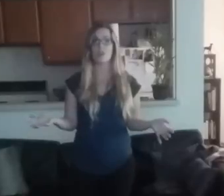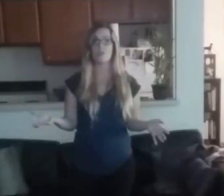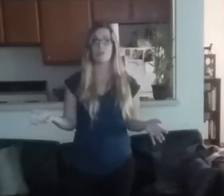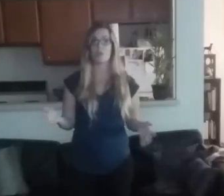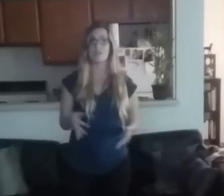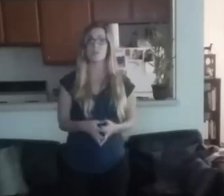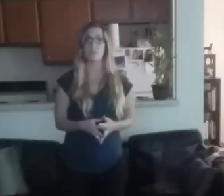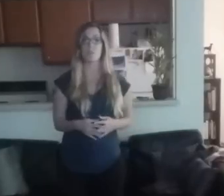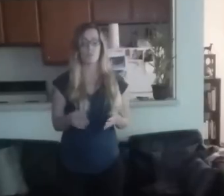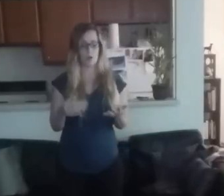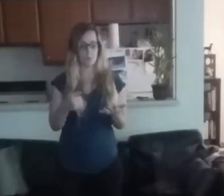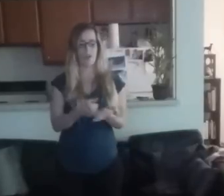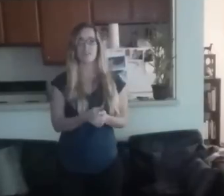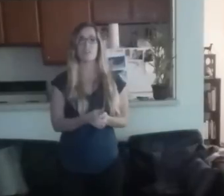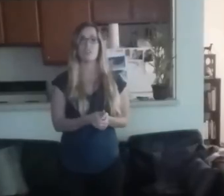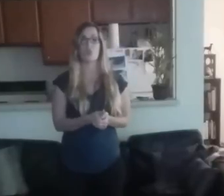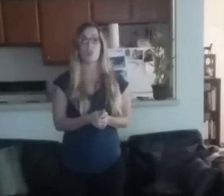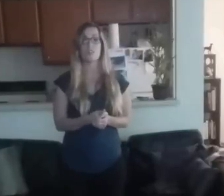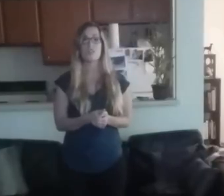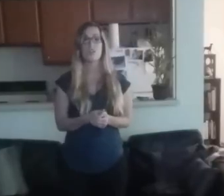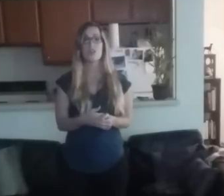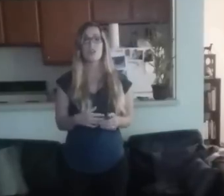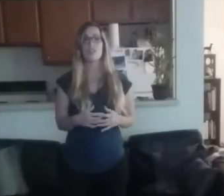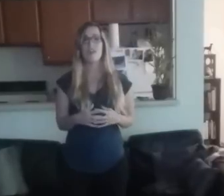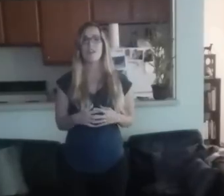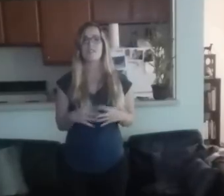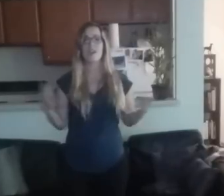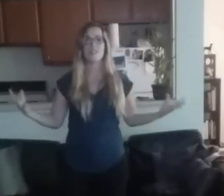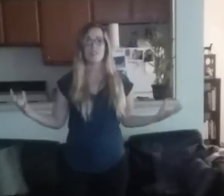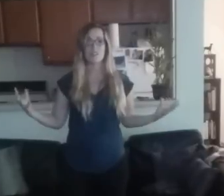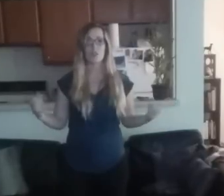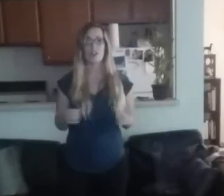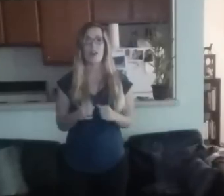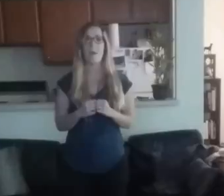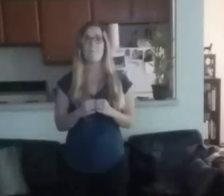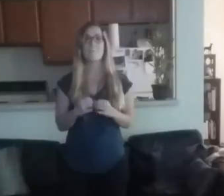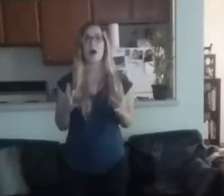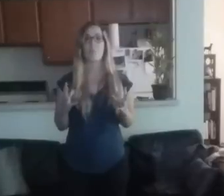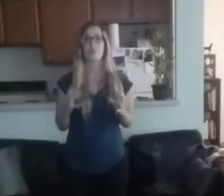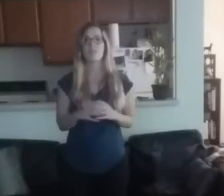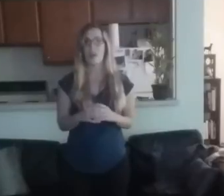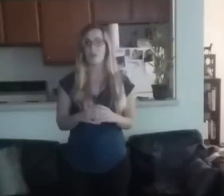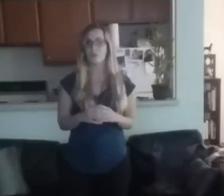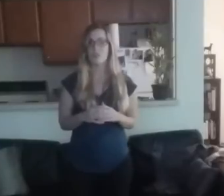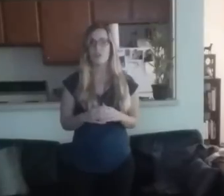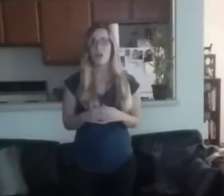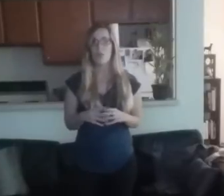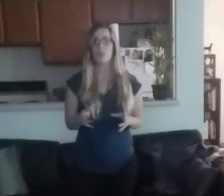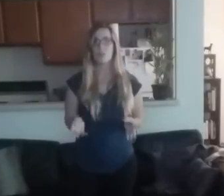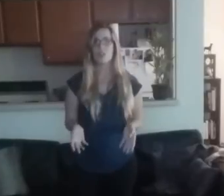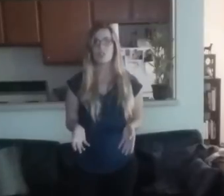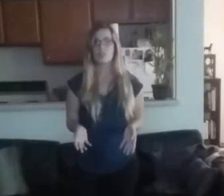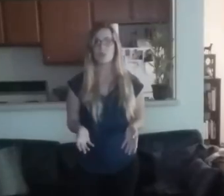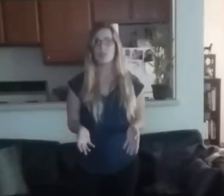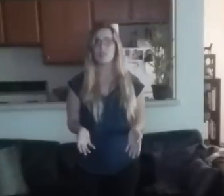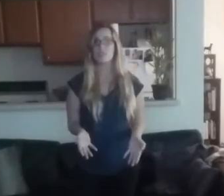when force is applied to the joint, the gas exits, creating a pop sound. When the pressure is released, the